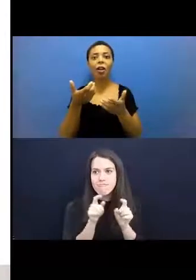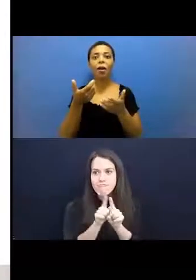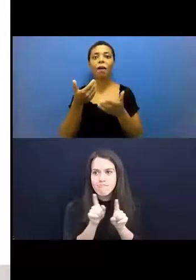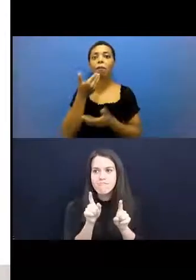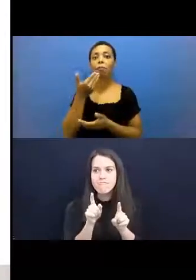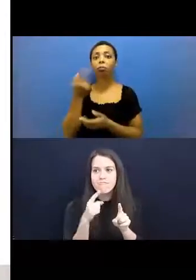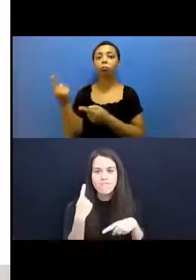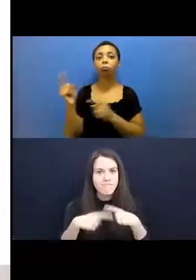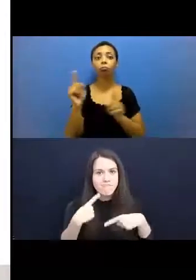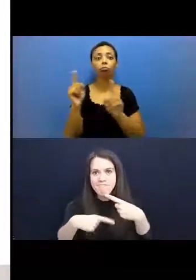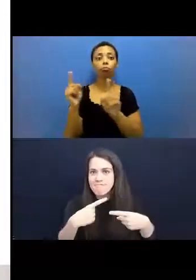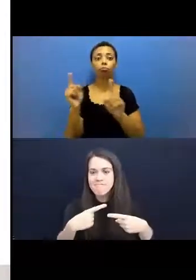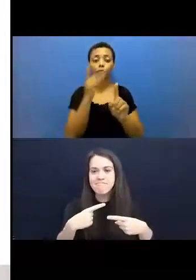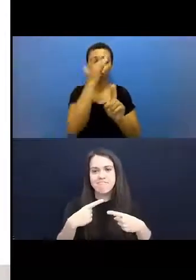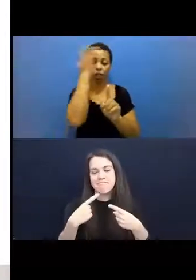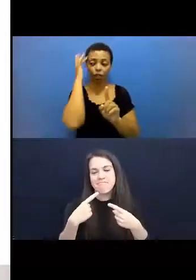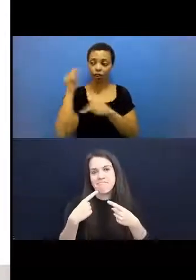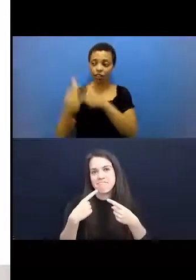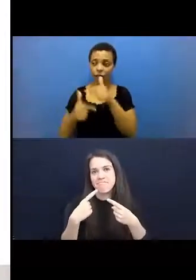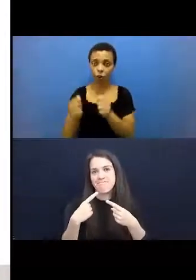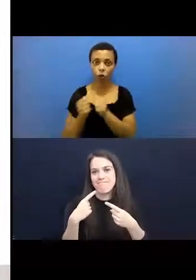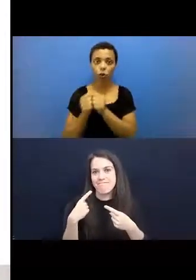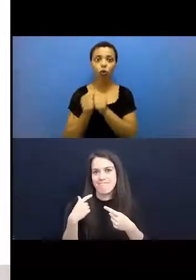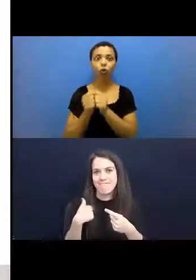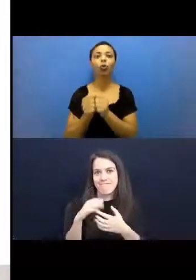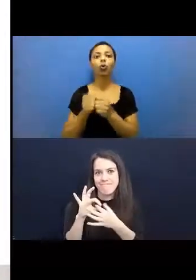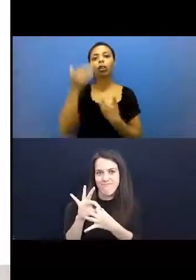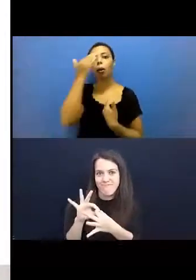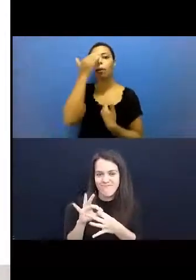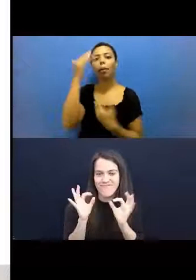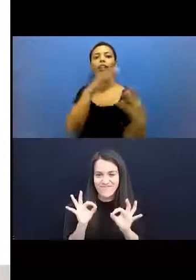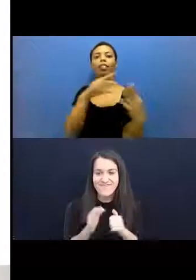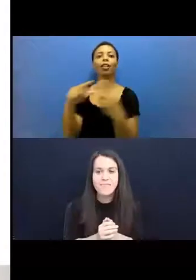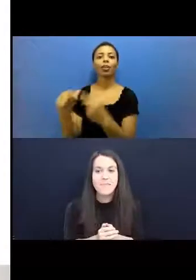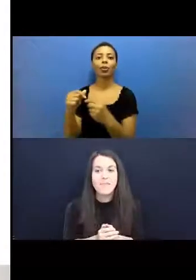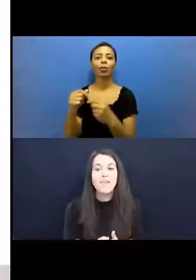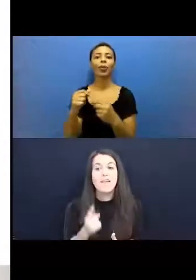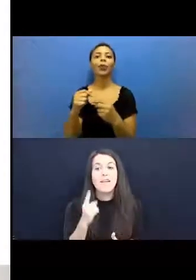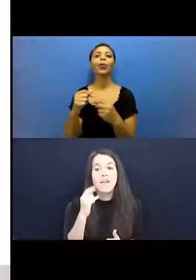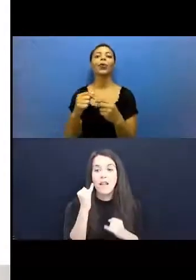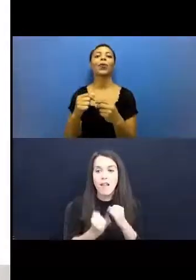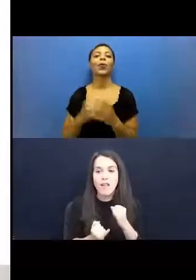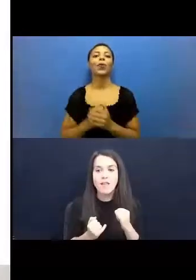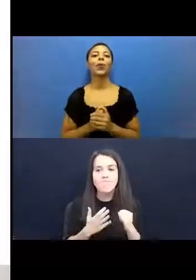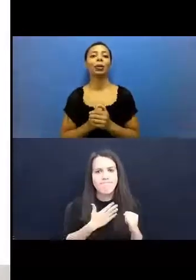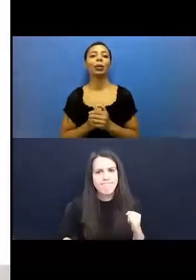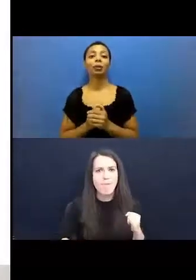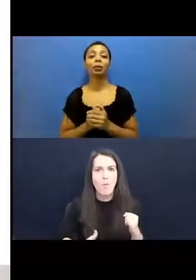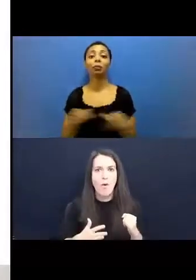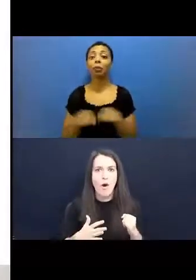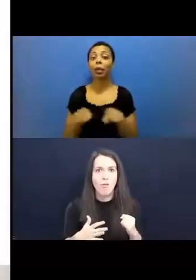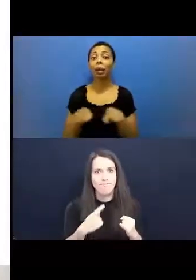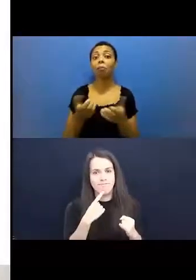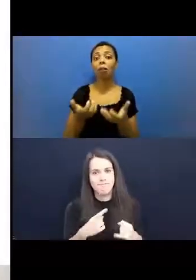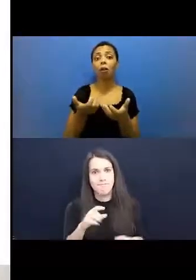collaborated in this work. And before I finish, I would like to bring attention to the Suitcase